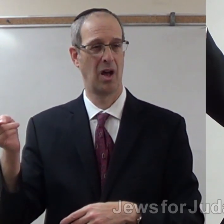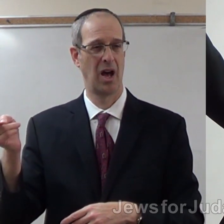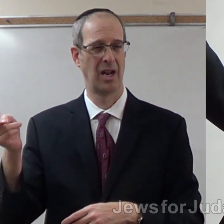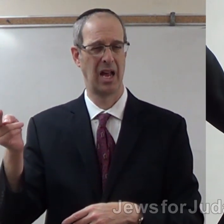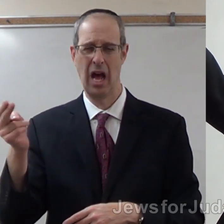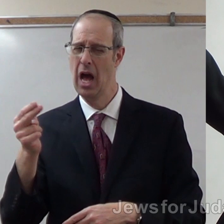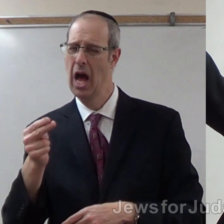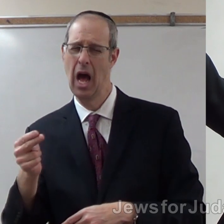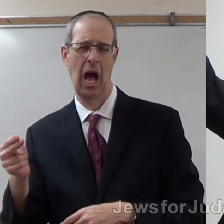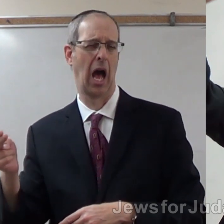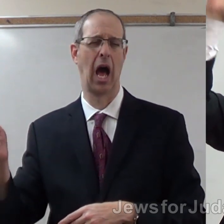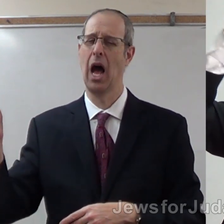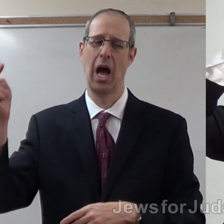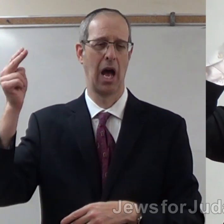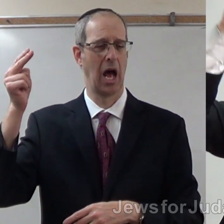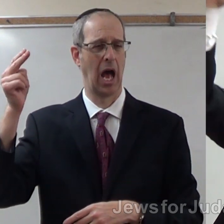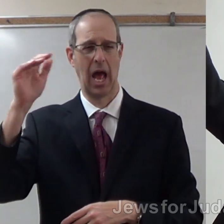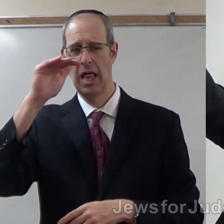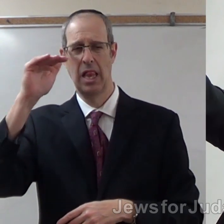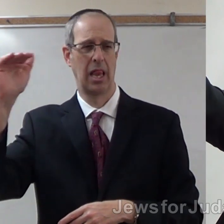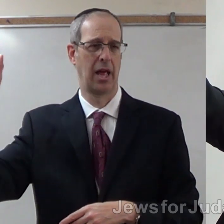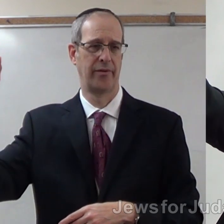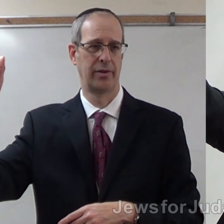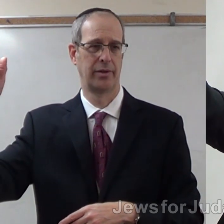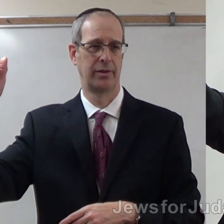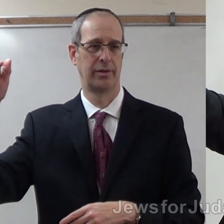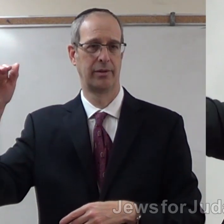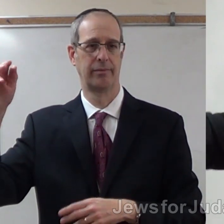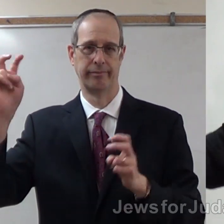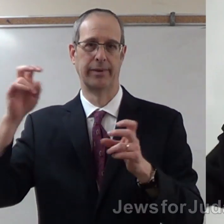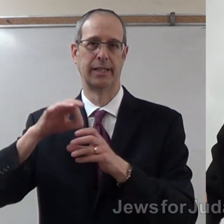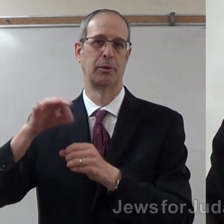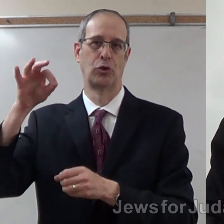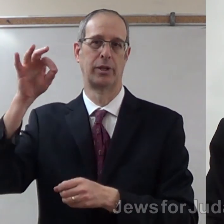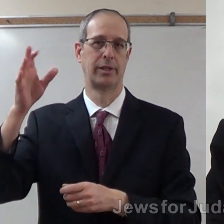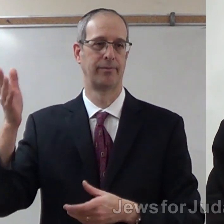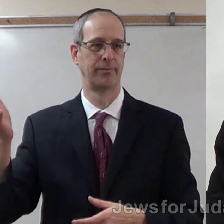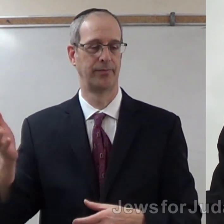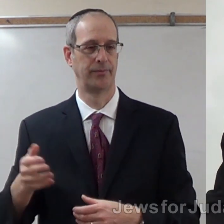highest level. They're on the highest level.